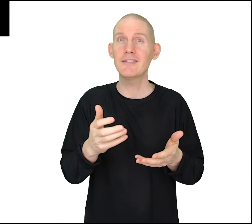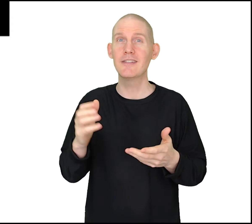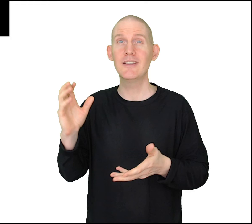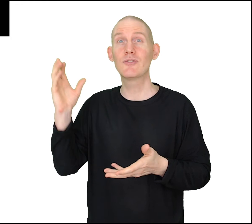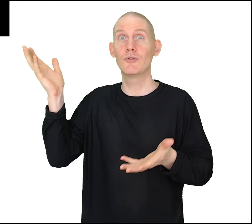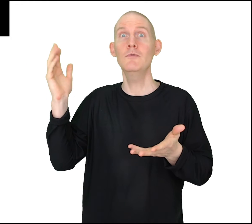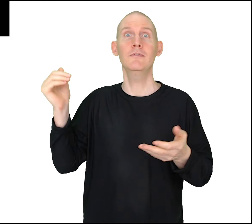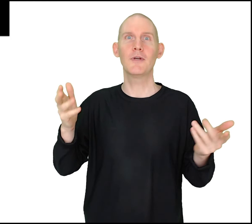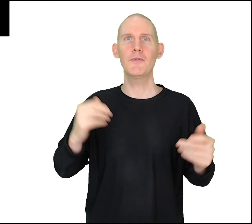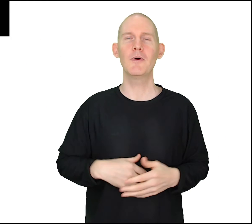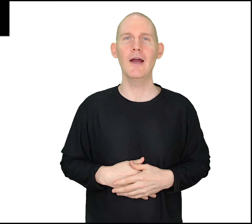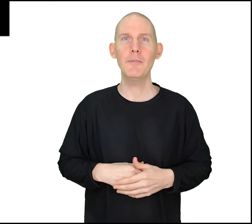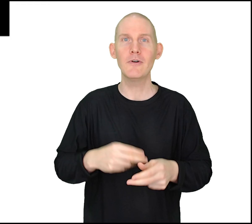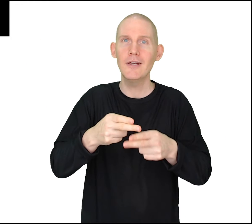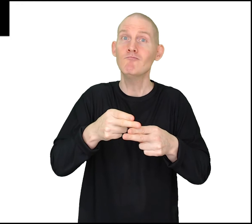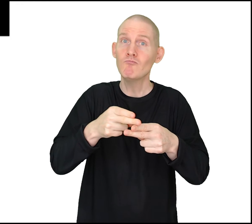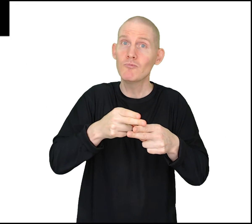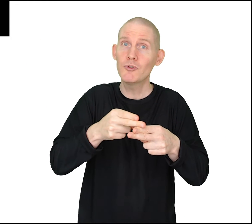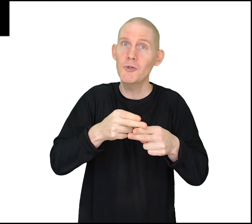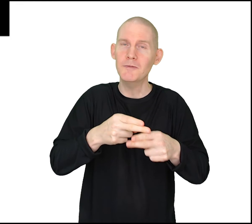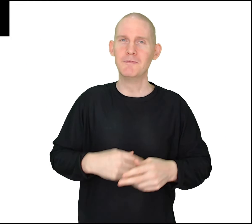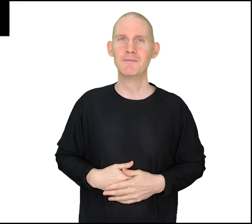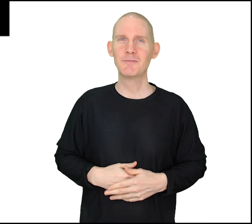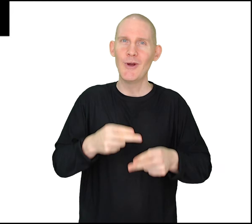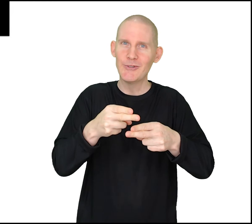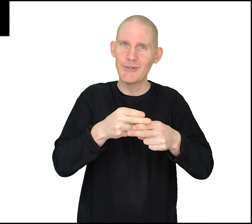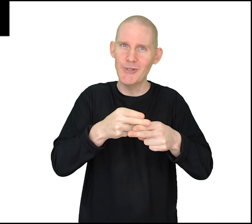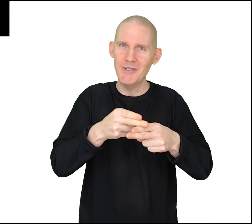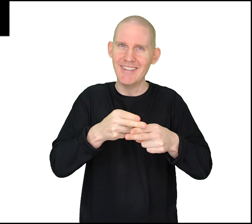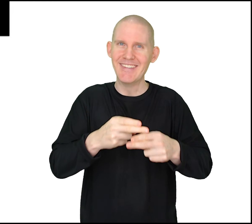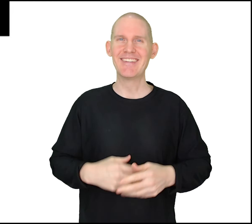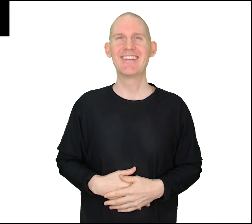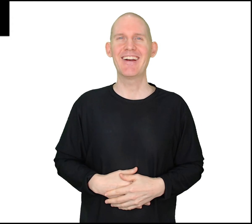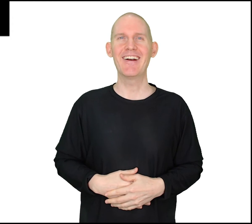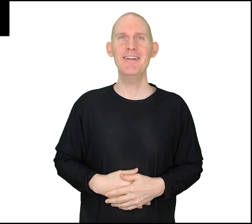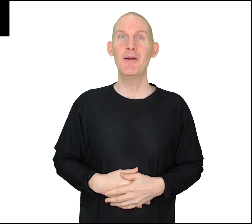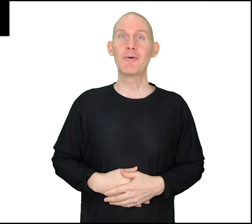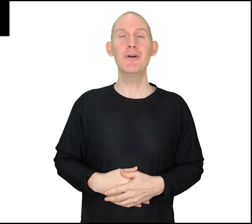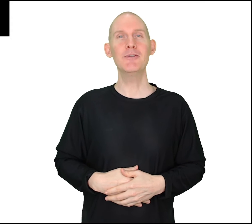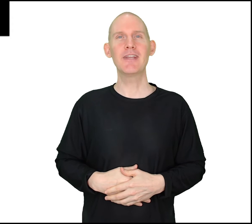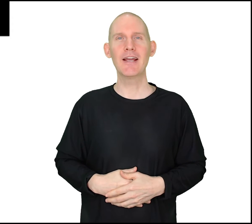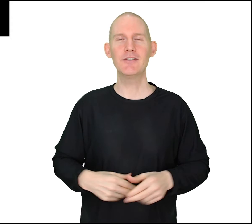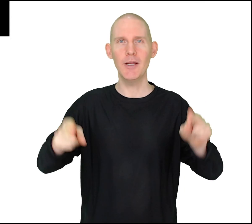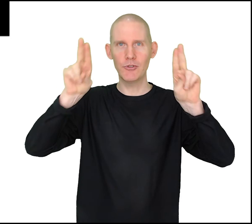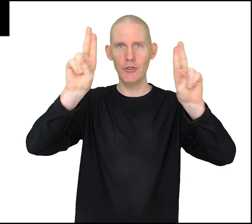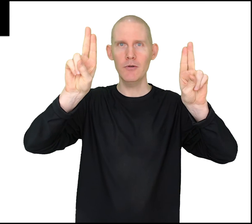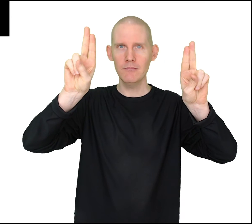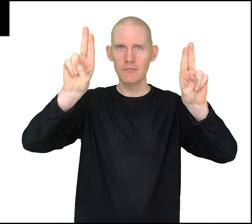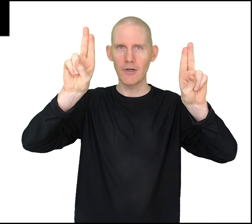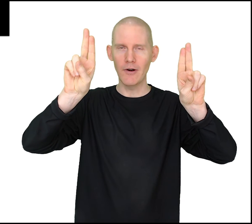then soon something will happen, right? Soon. Soon. All right? We're going to use the hand shapes U. All right? So